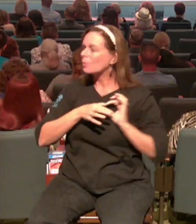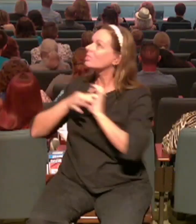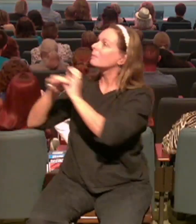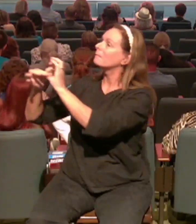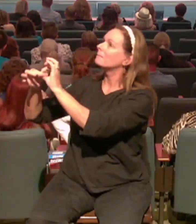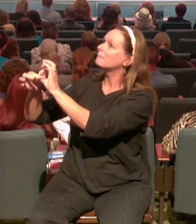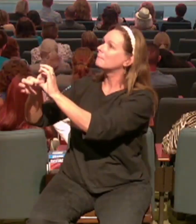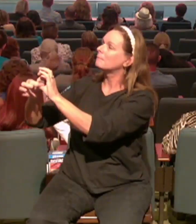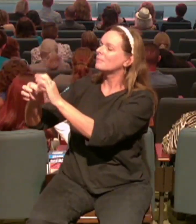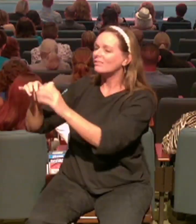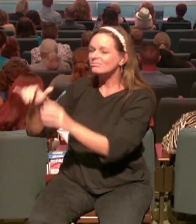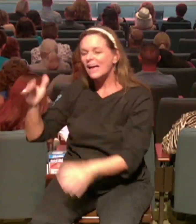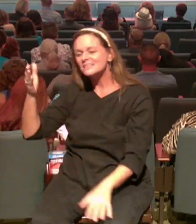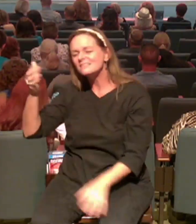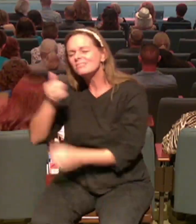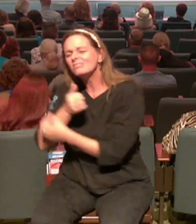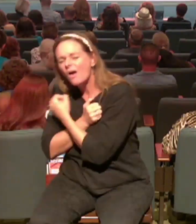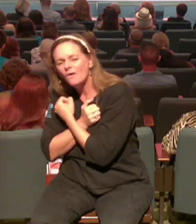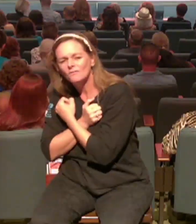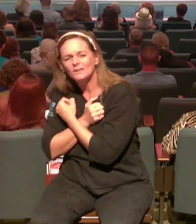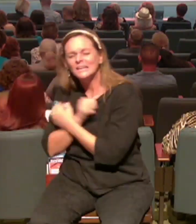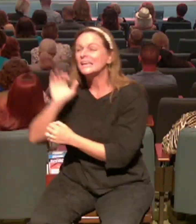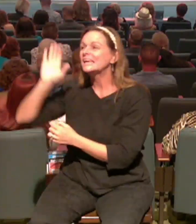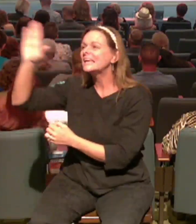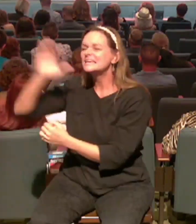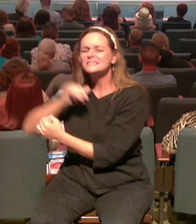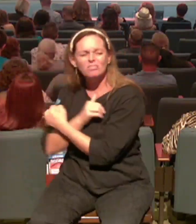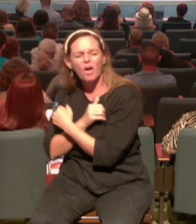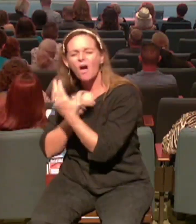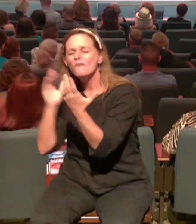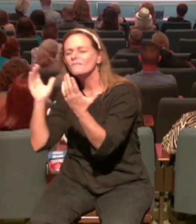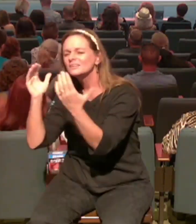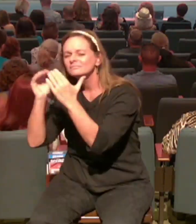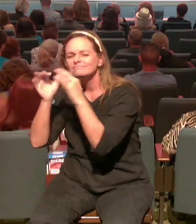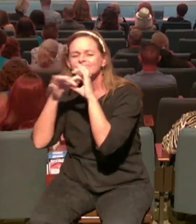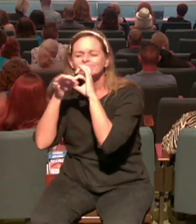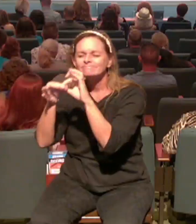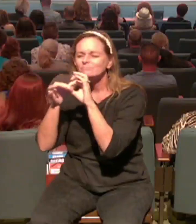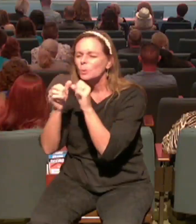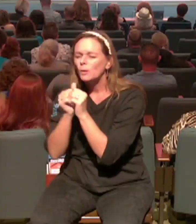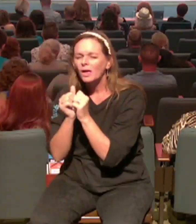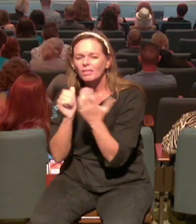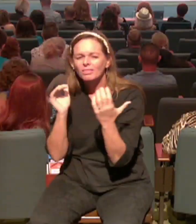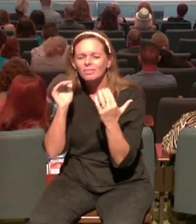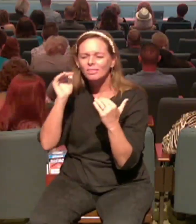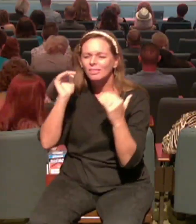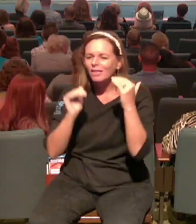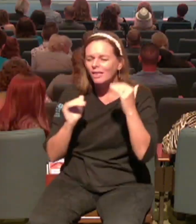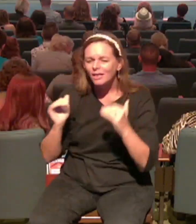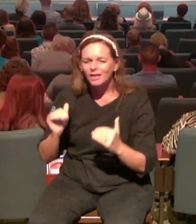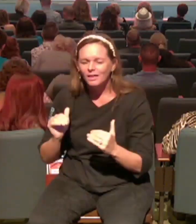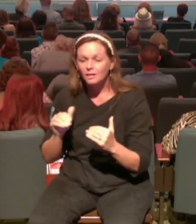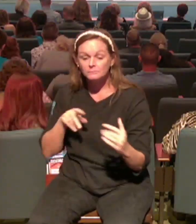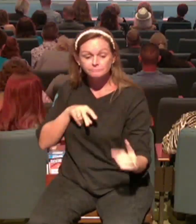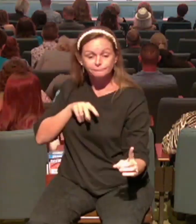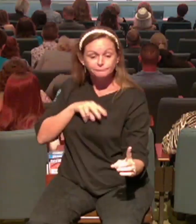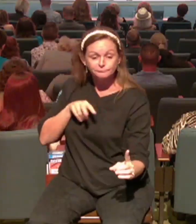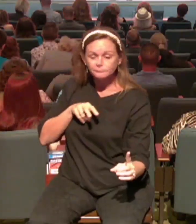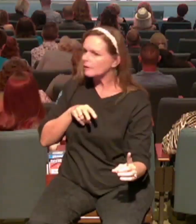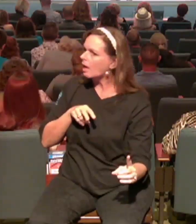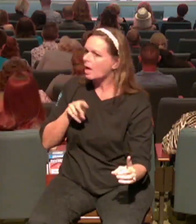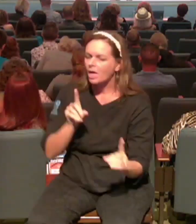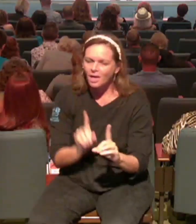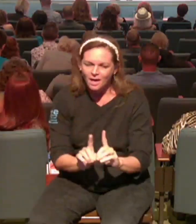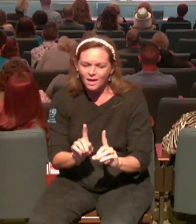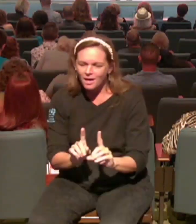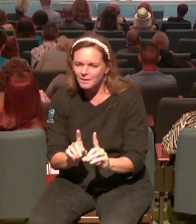Love stoops down. So he says, neither do I condemn you. Go and sin no more. You know, there were two voices